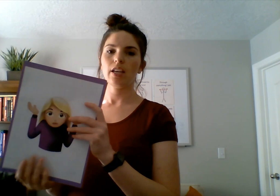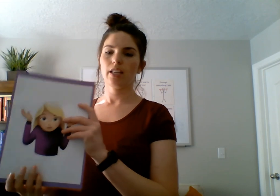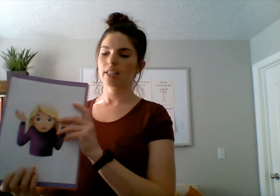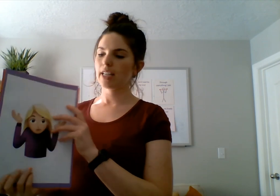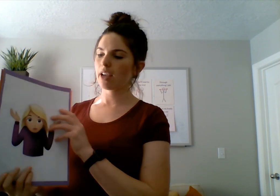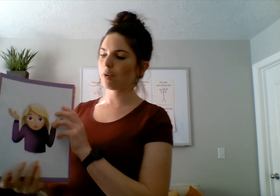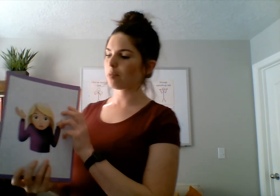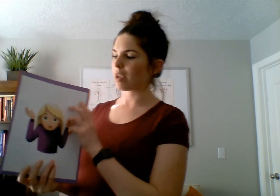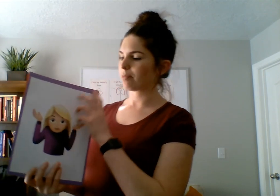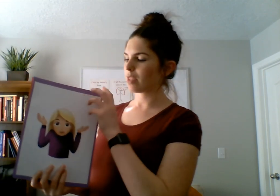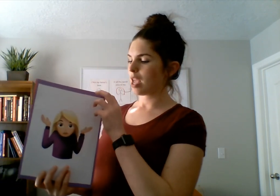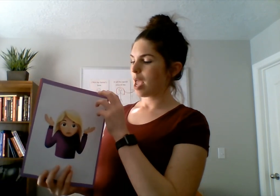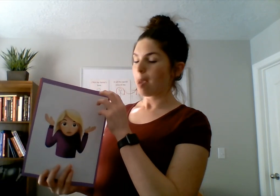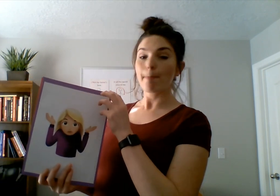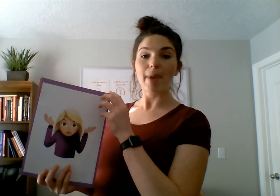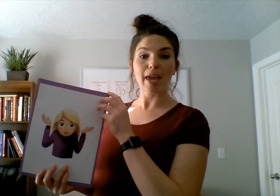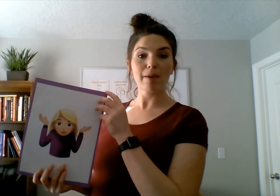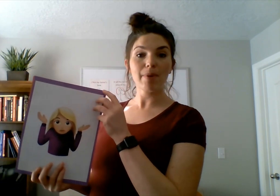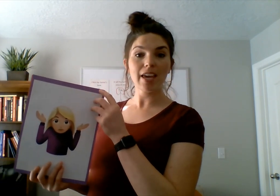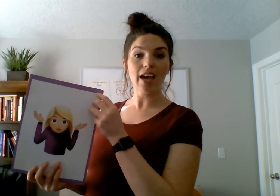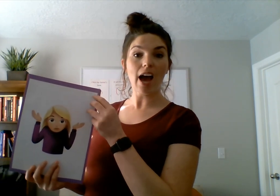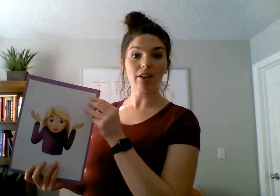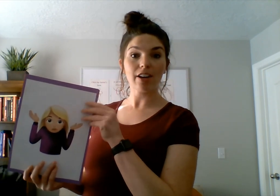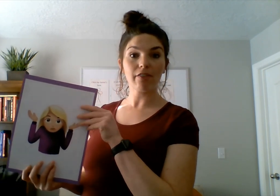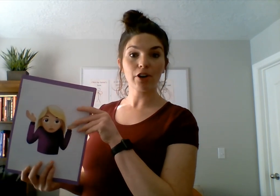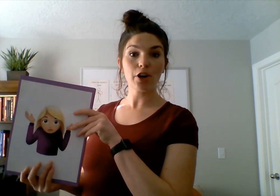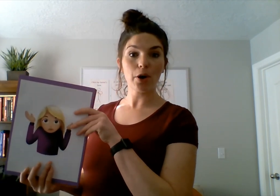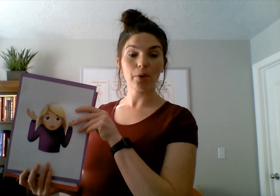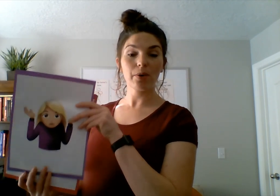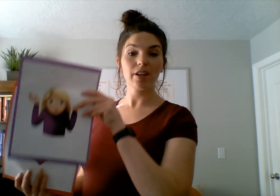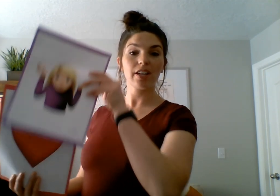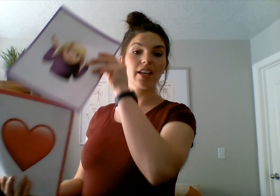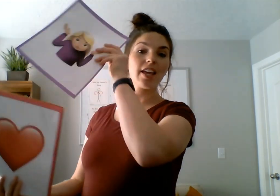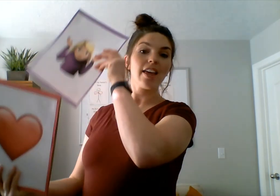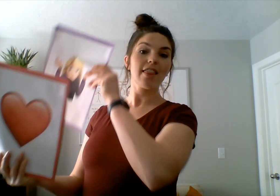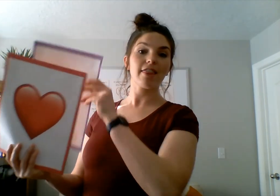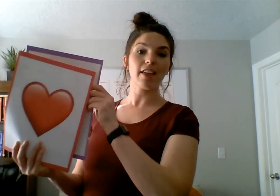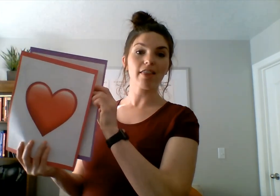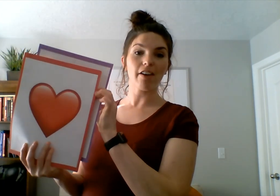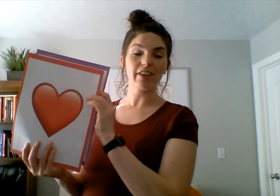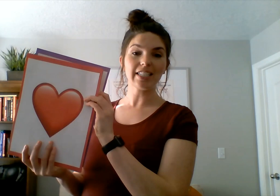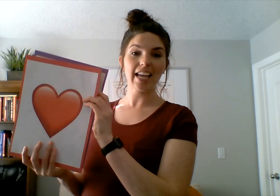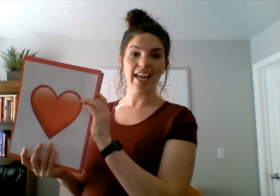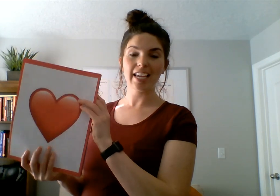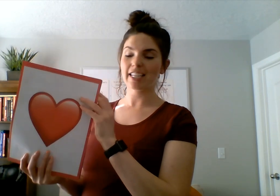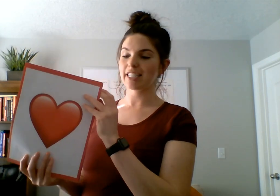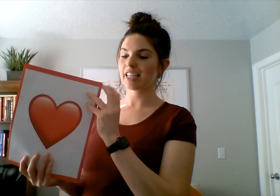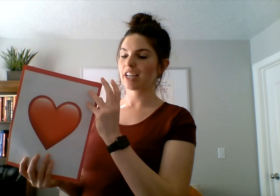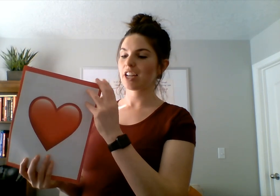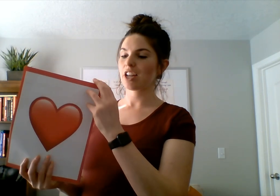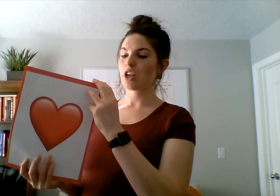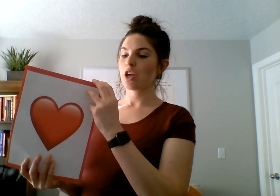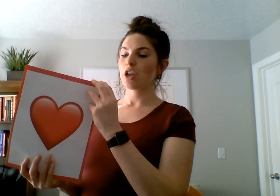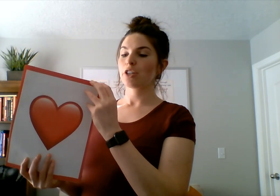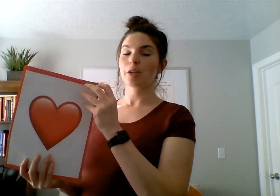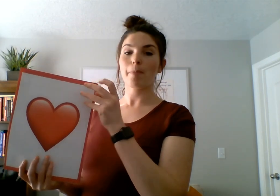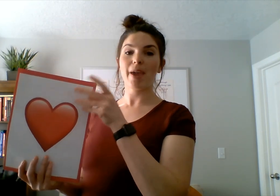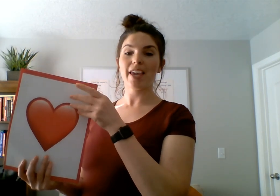Say it with me. Maybe I'll never know the love it takes to make